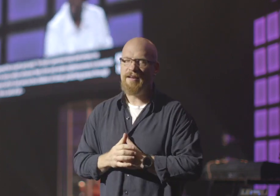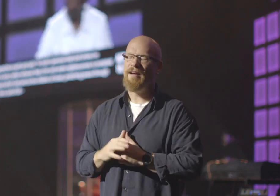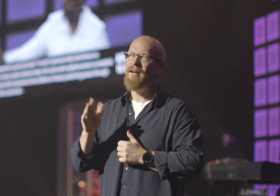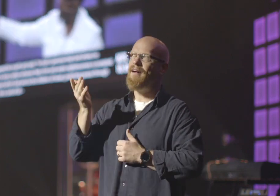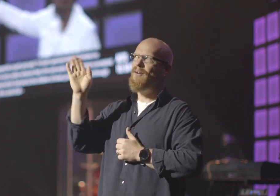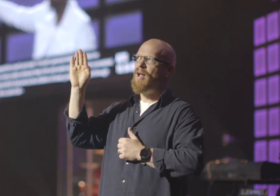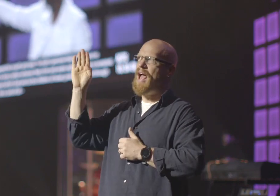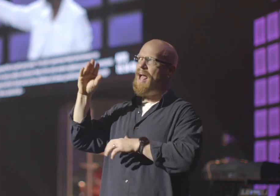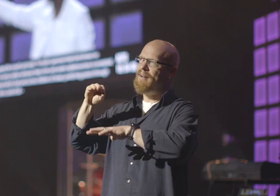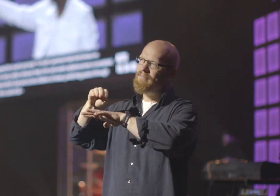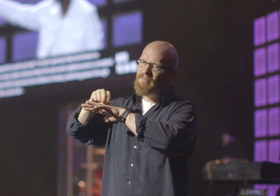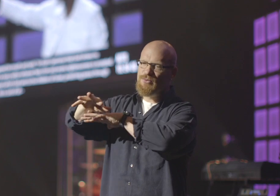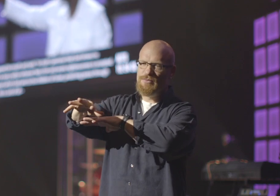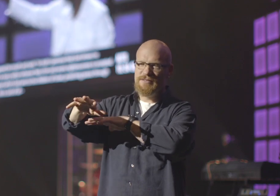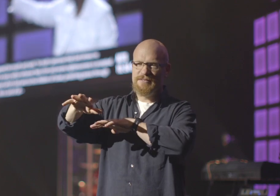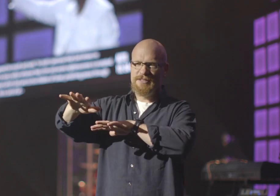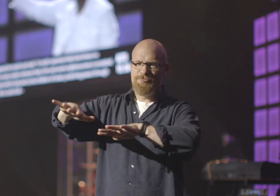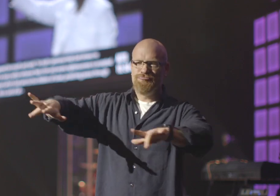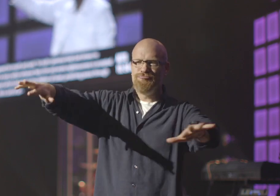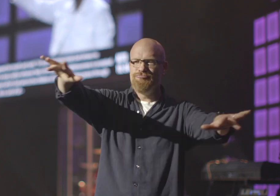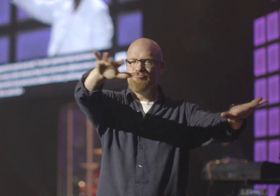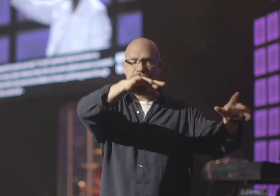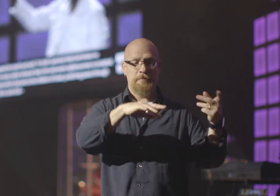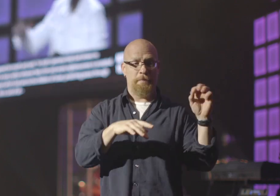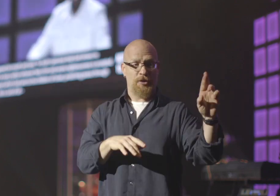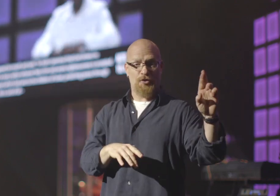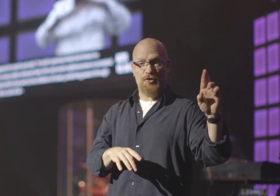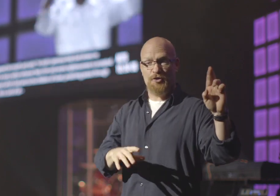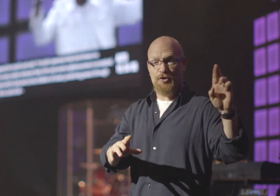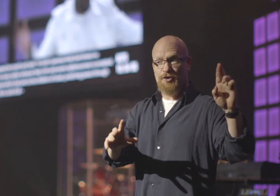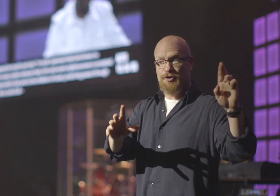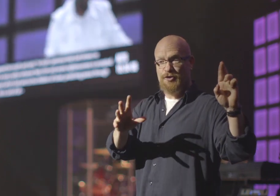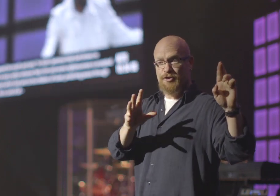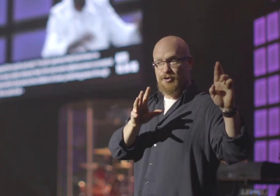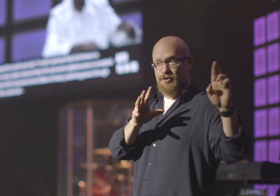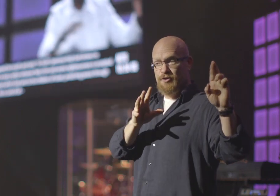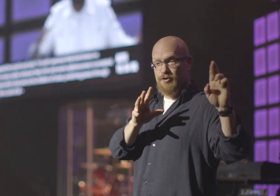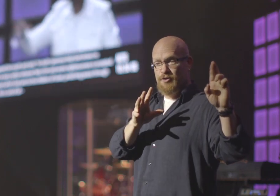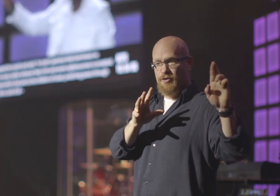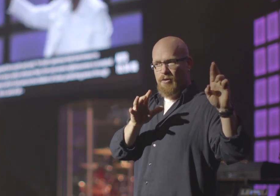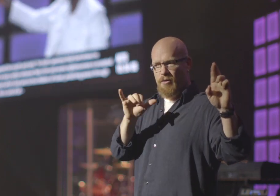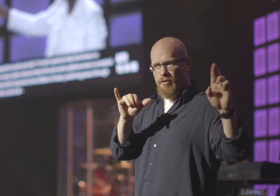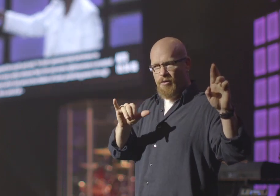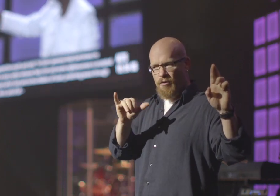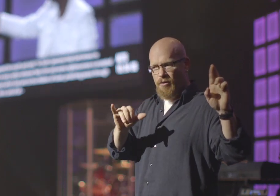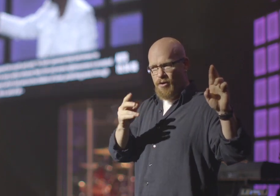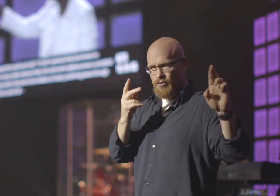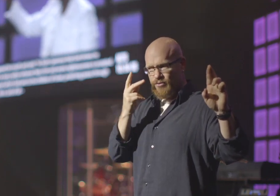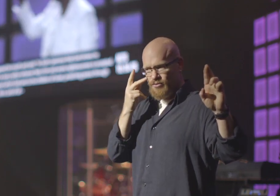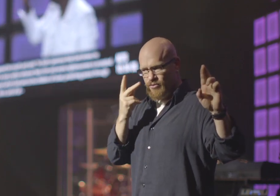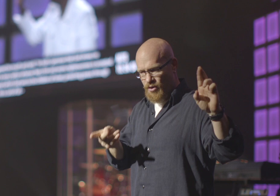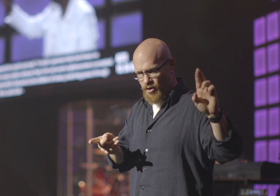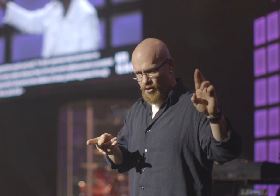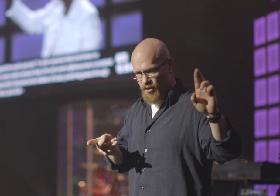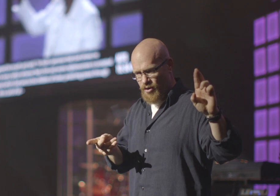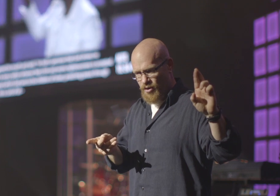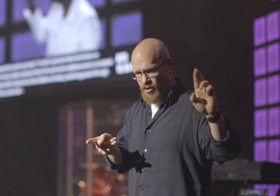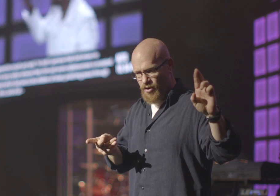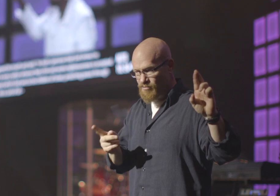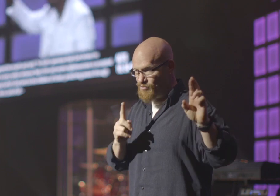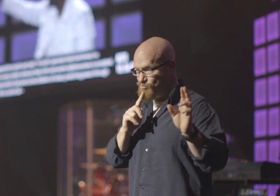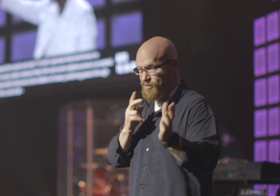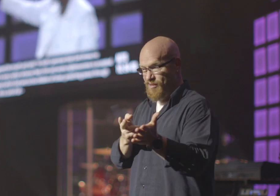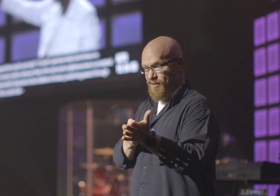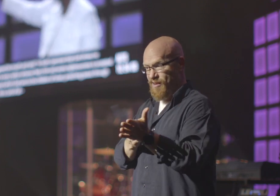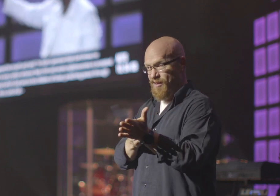So here you get here. So then it says, then Peter opened his mouth after he saw what was going on. He opened his mouth and said, in truth, he said,